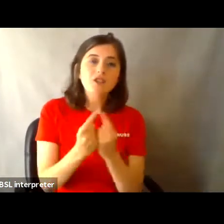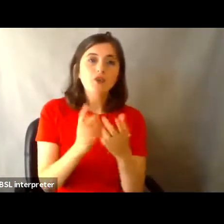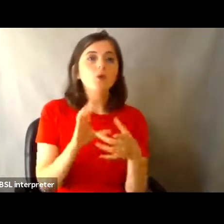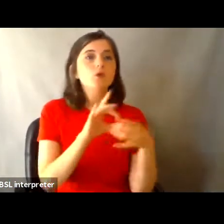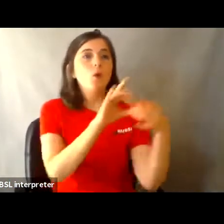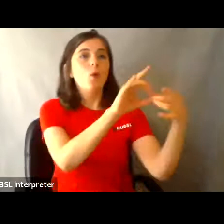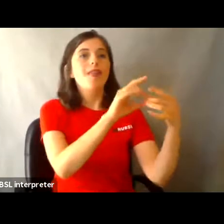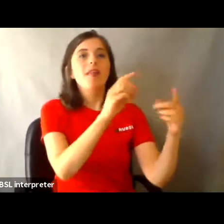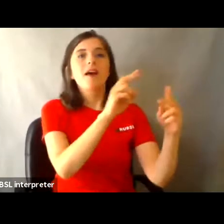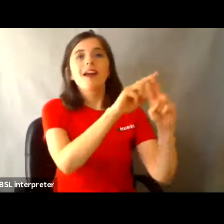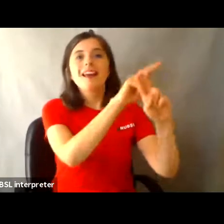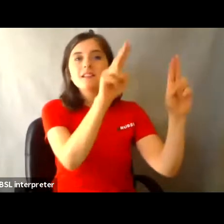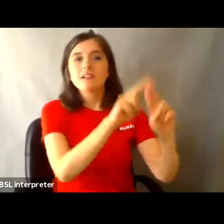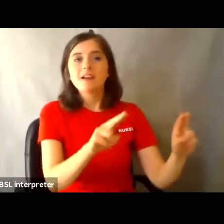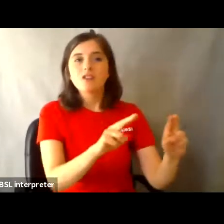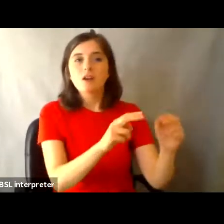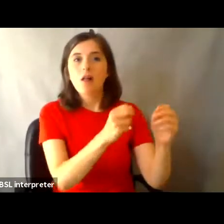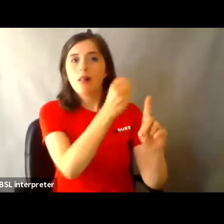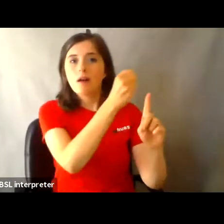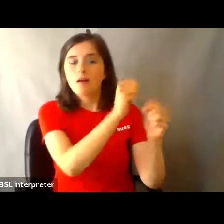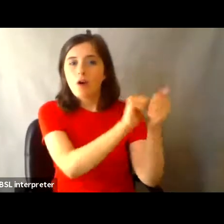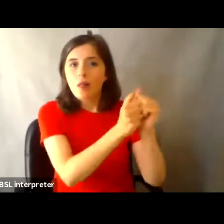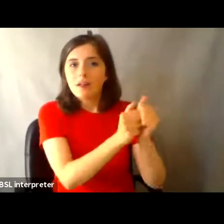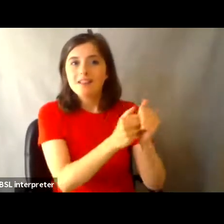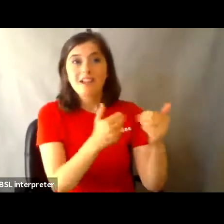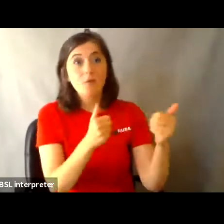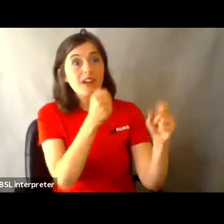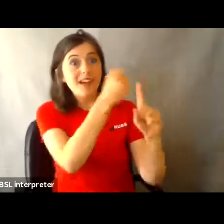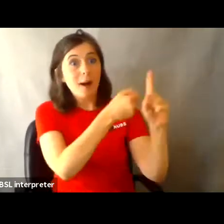tremendous. Thank you.